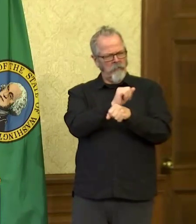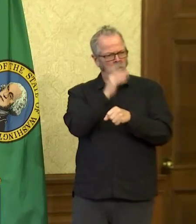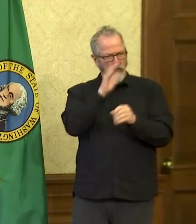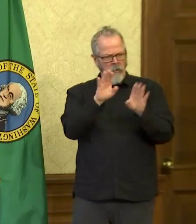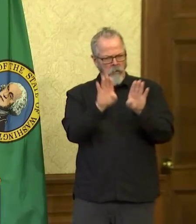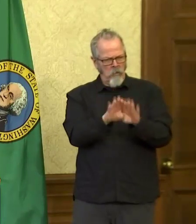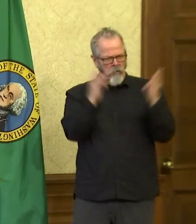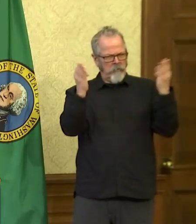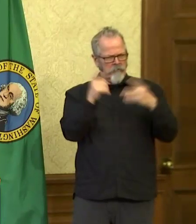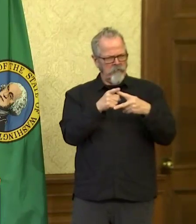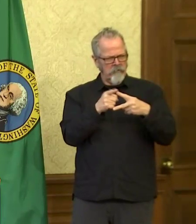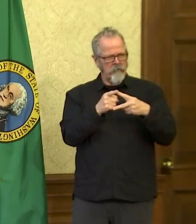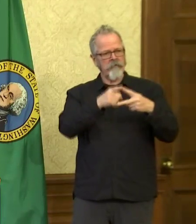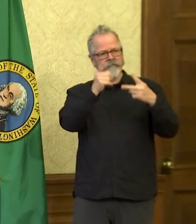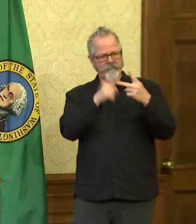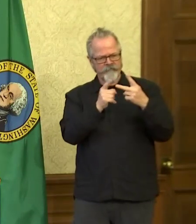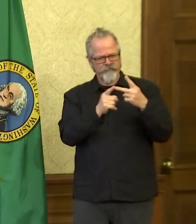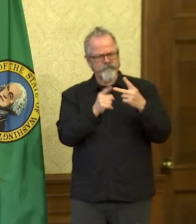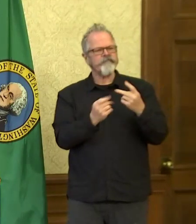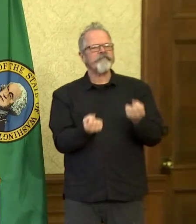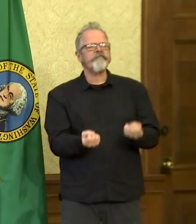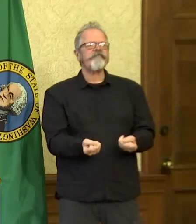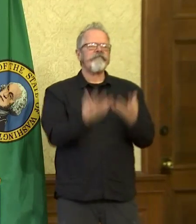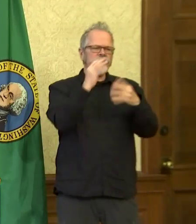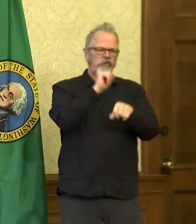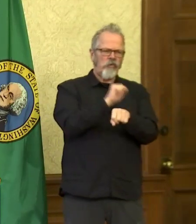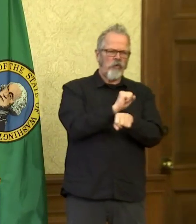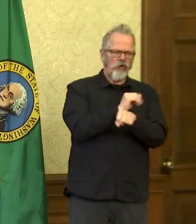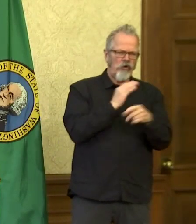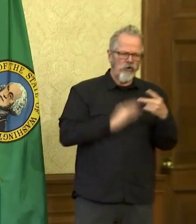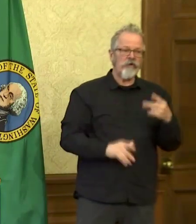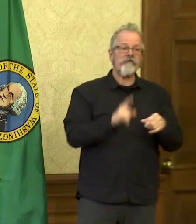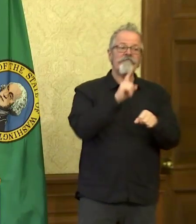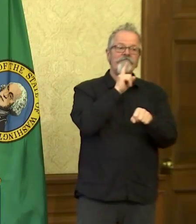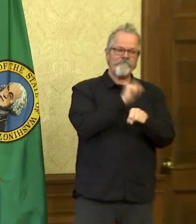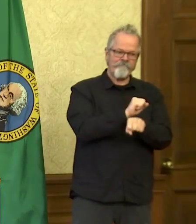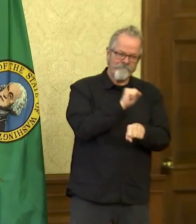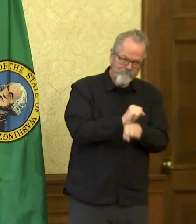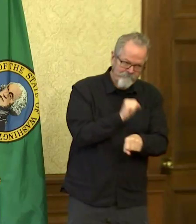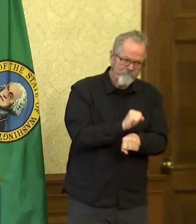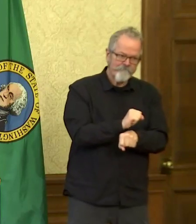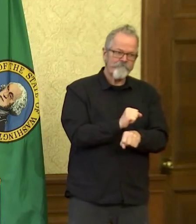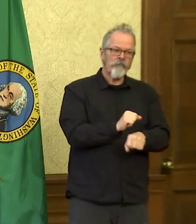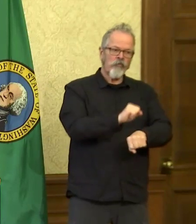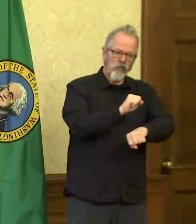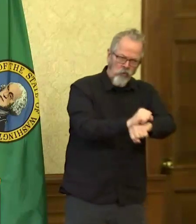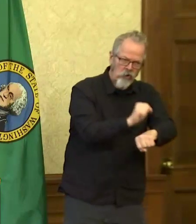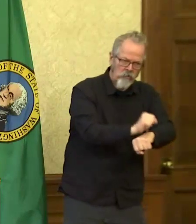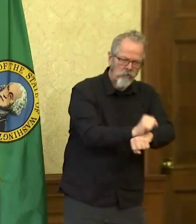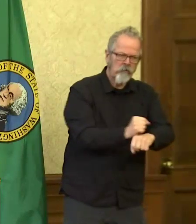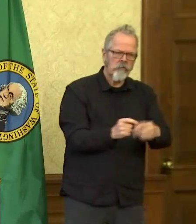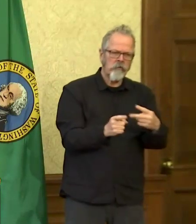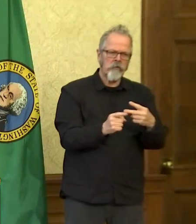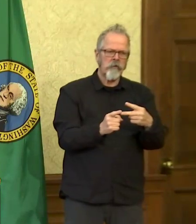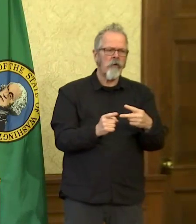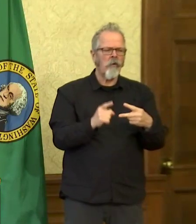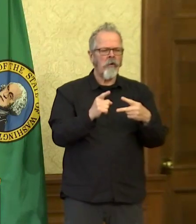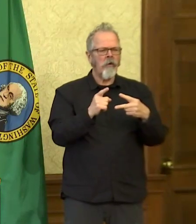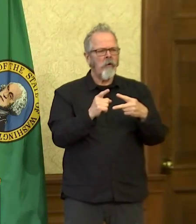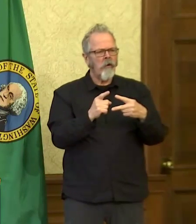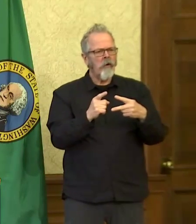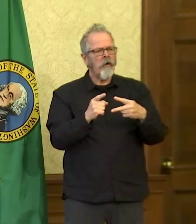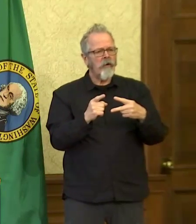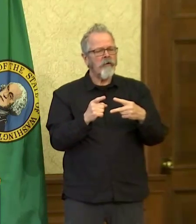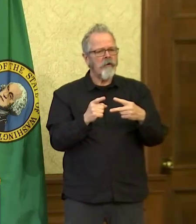project be up and running next week? Will it take longer for the plans to come in? And then, Governor, second question for you. On the call today